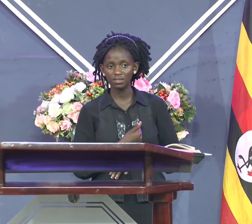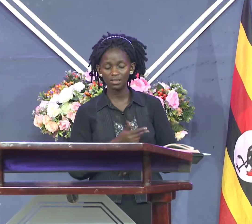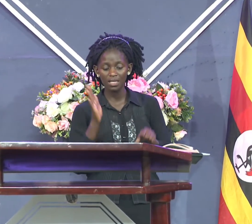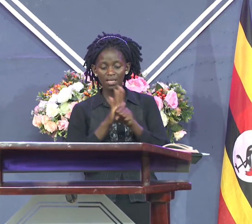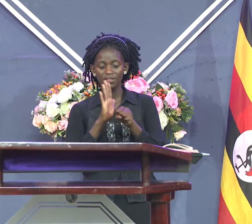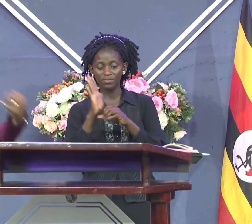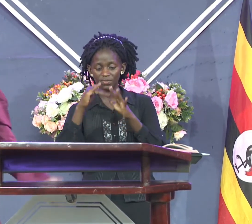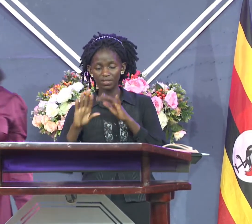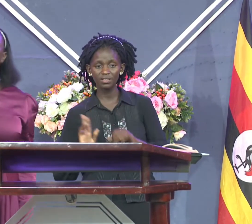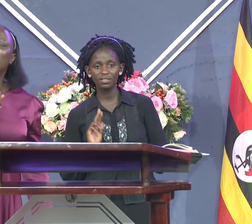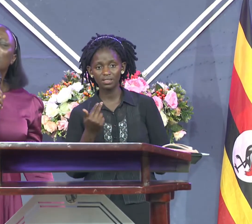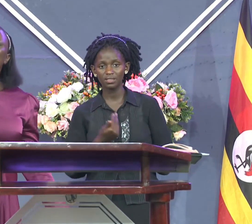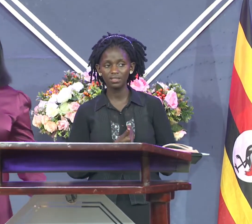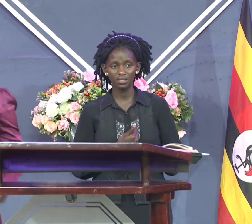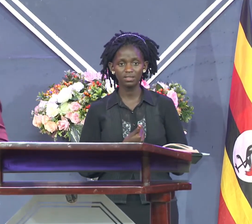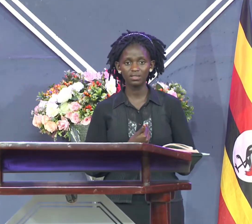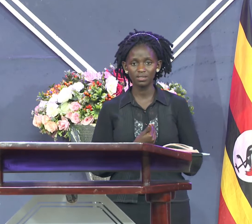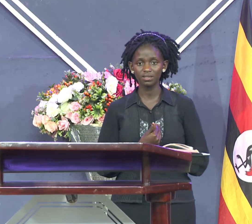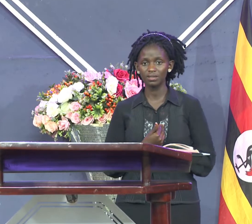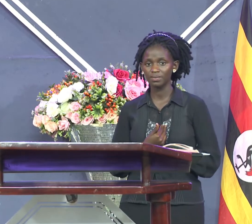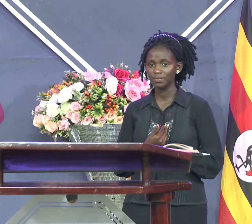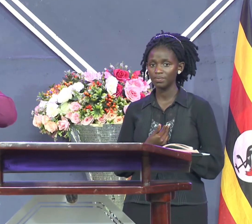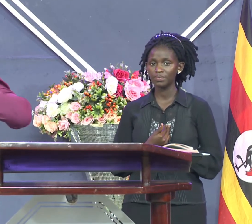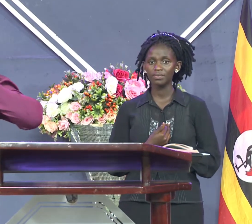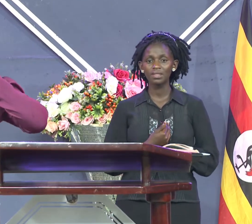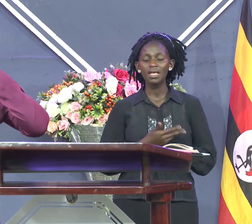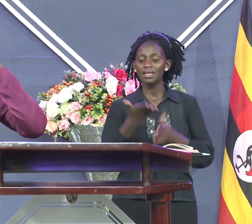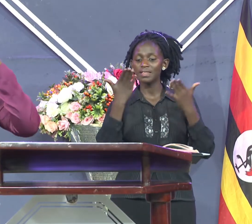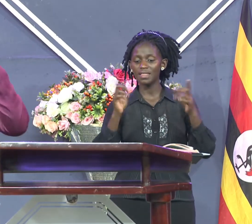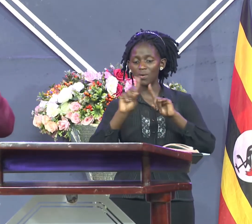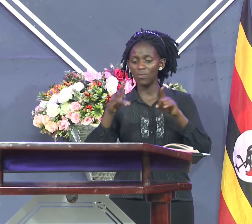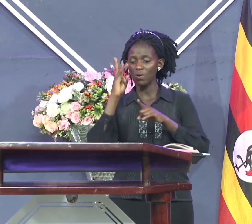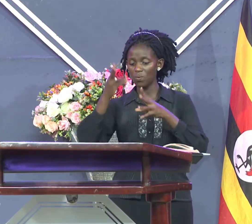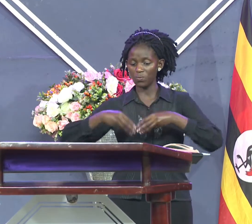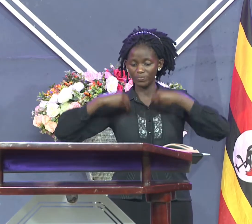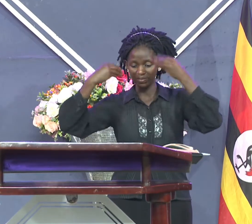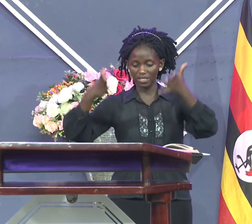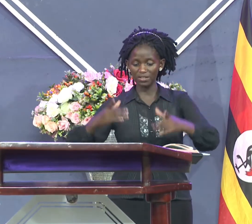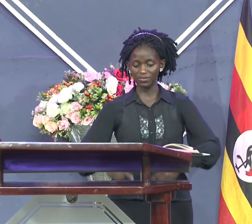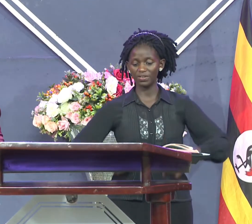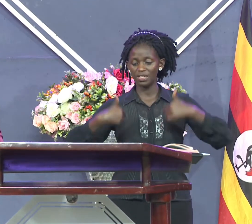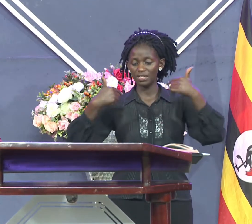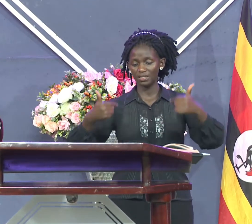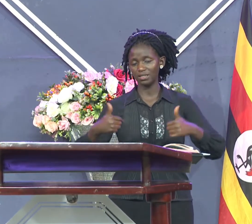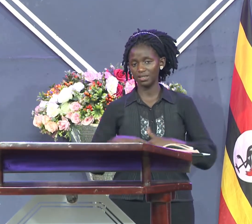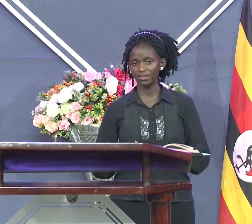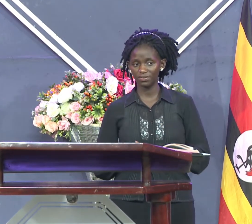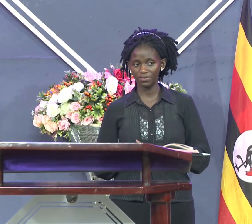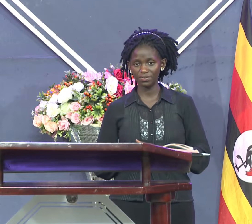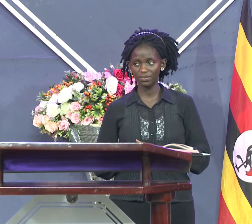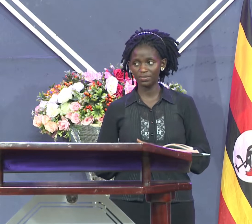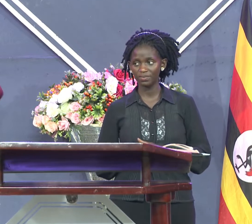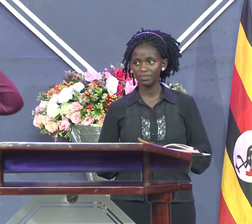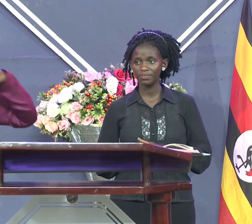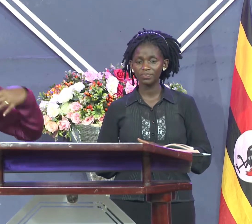us. He may come and fill us. Then we will also